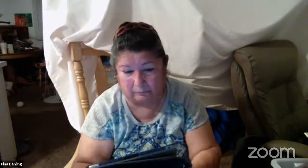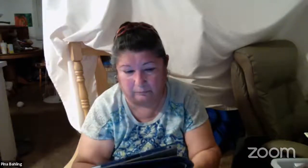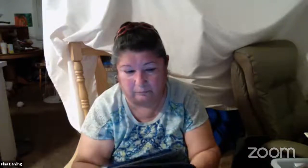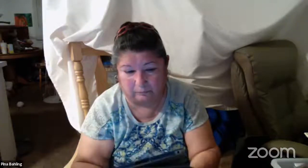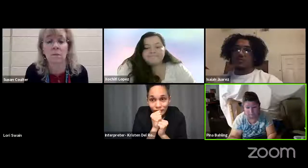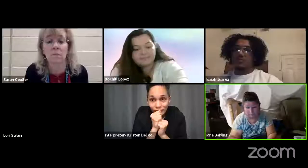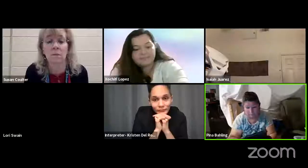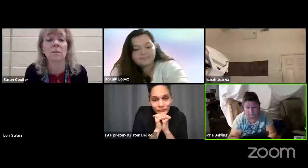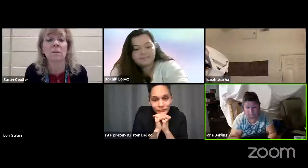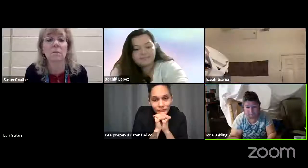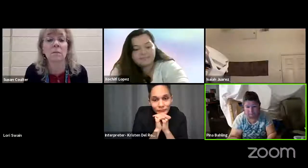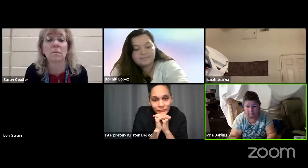deadlines. Hang on a second.